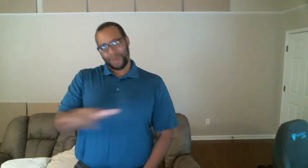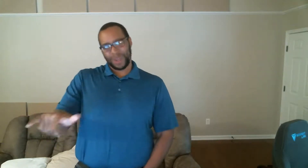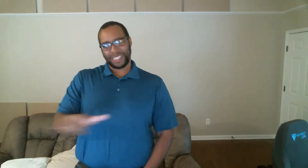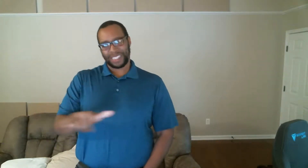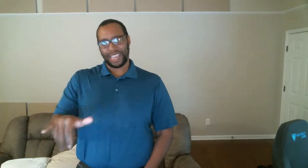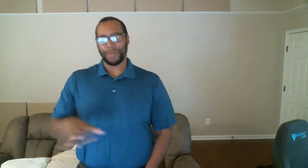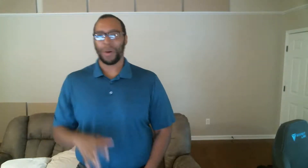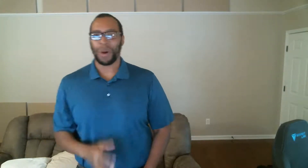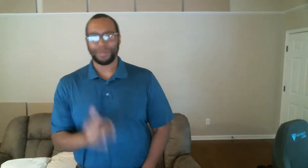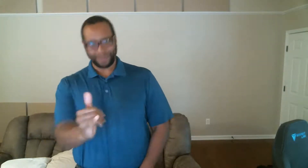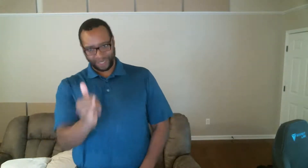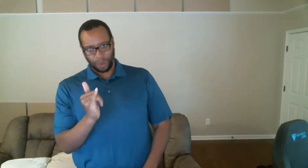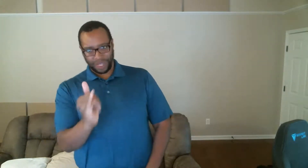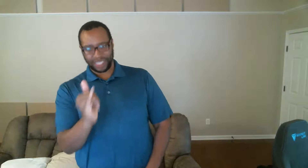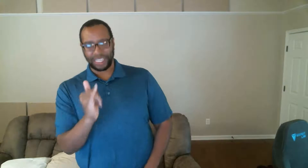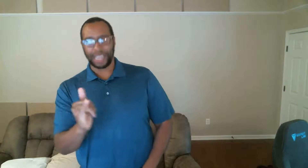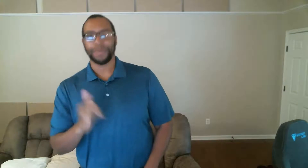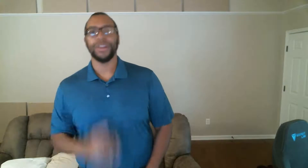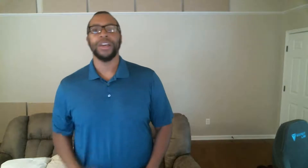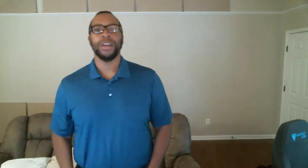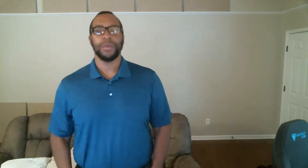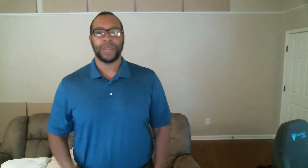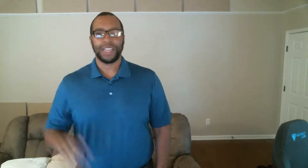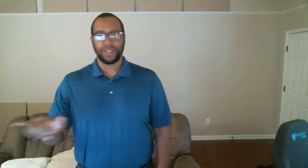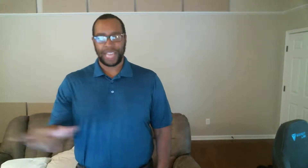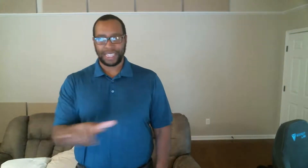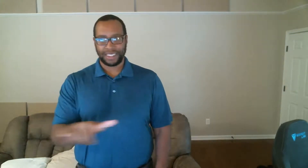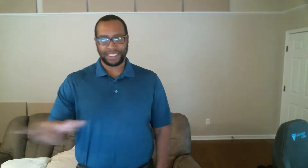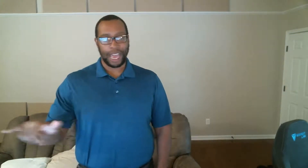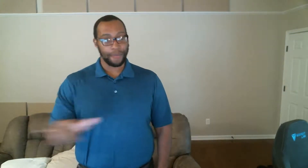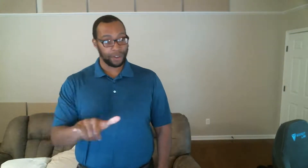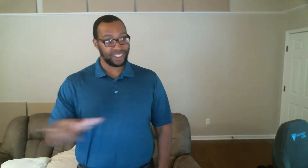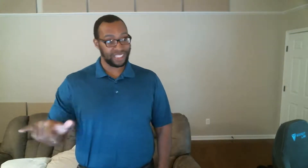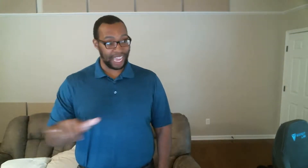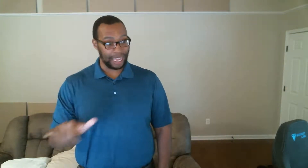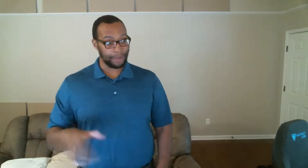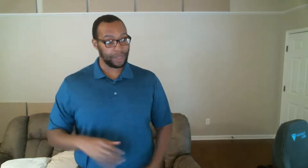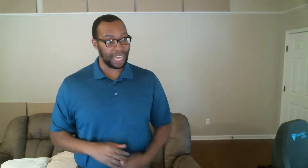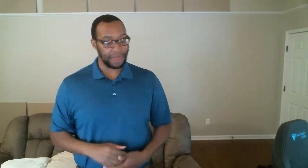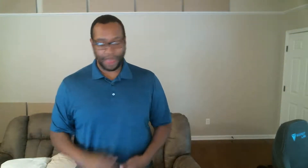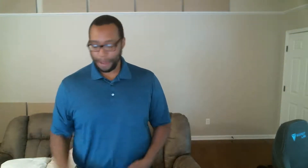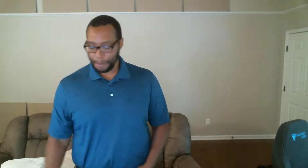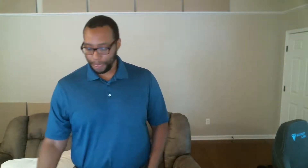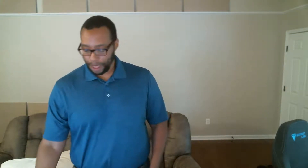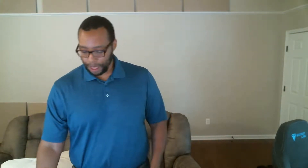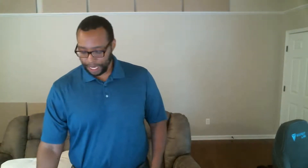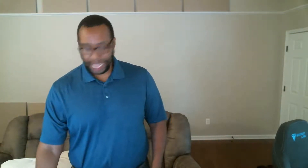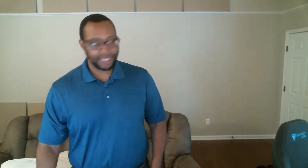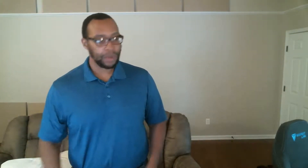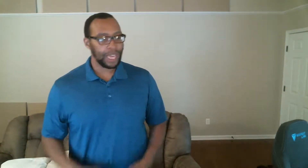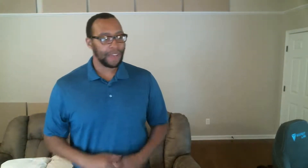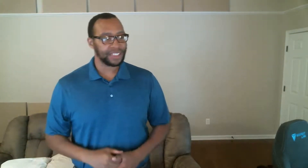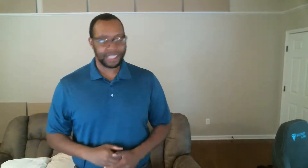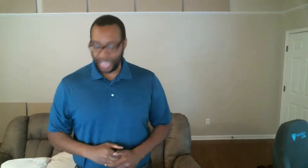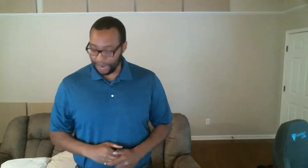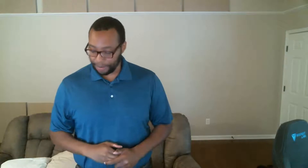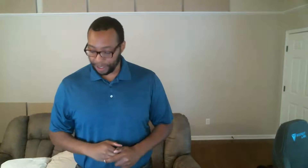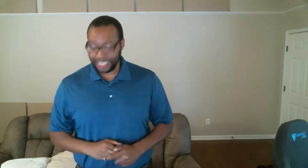the same. Or we're the same. Okay, so that's the sign for same. Got that? The next thing we have is a sign for